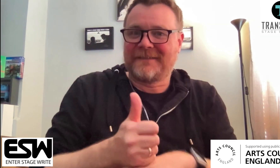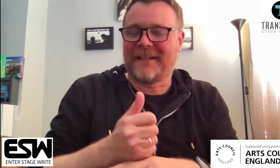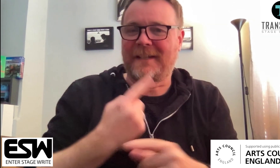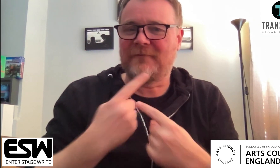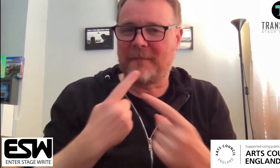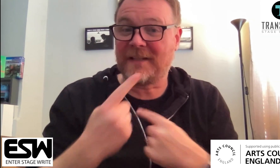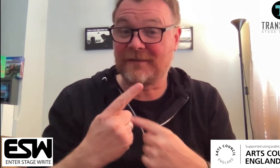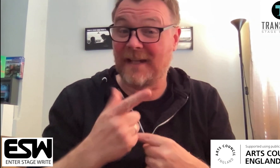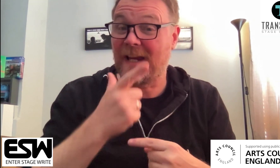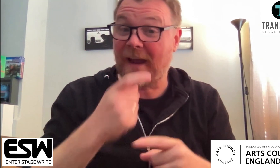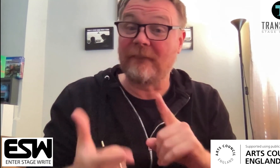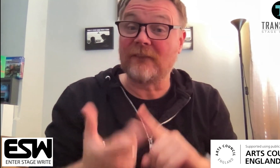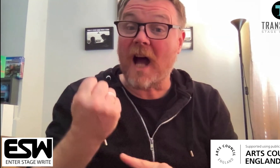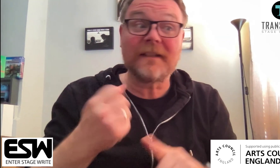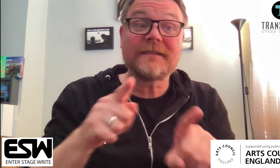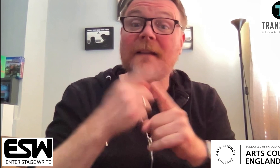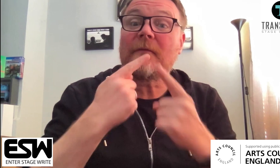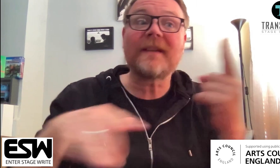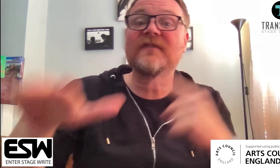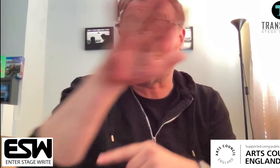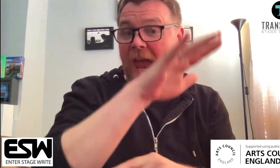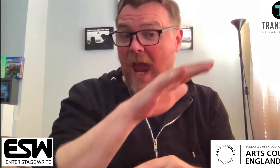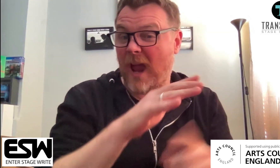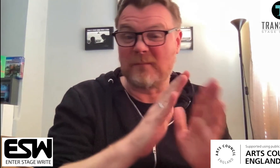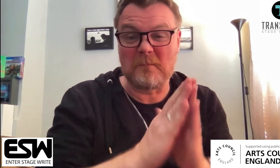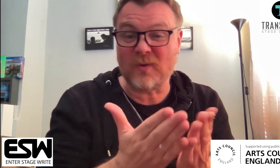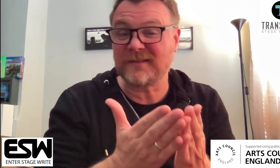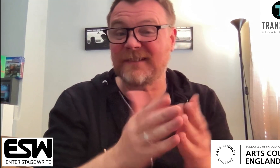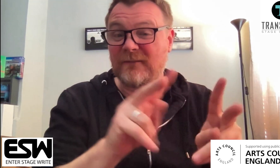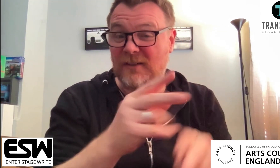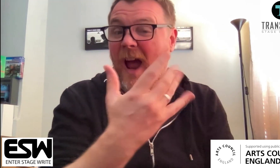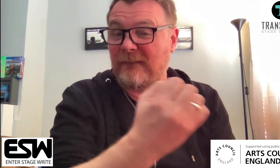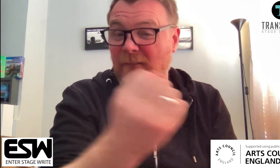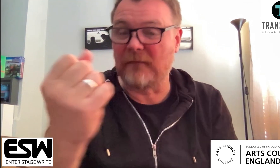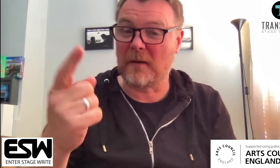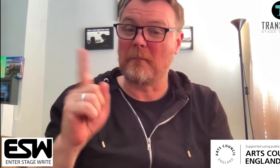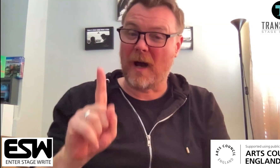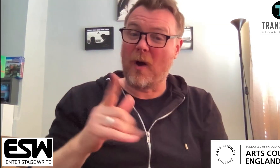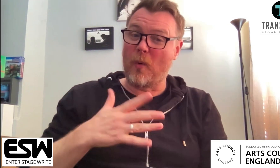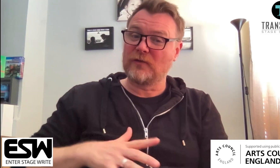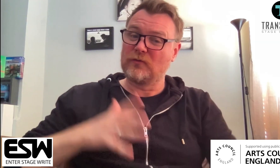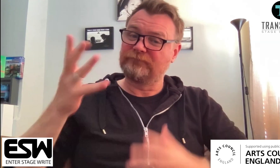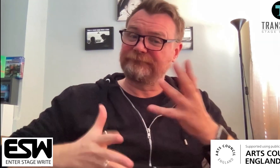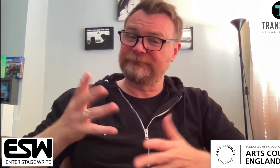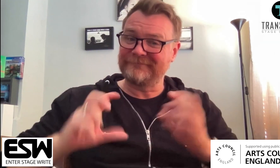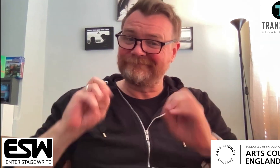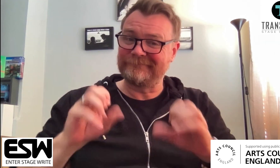So it's very basic information, the same type of information you can find anywhere out on the internet or in books. The information is out there, but